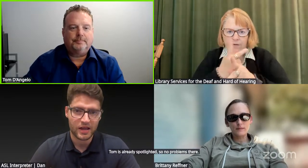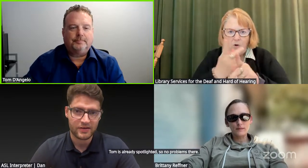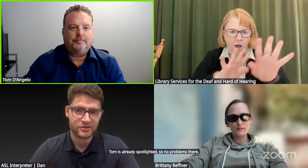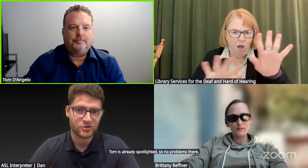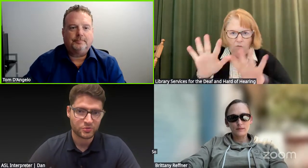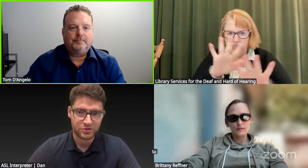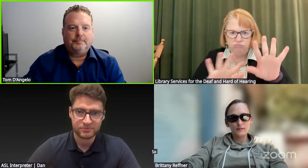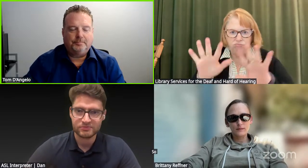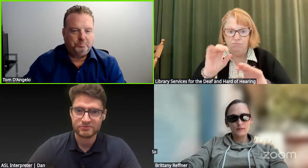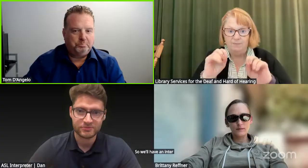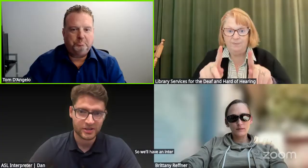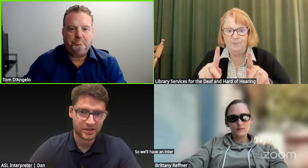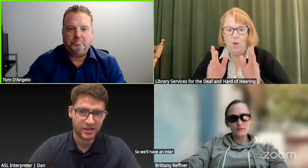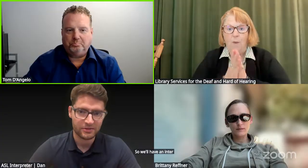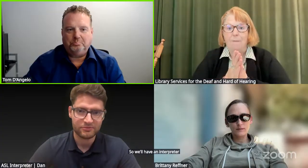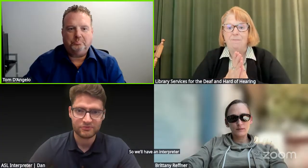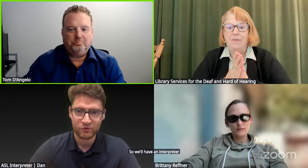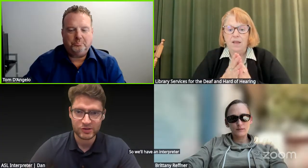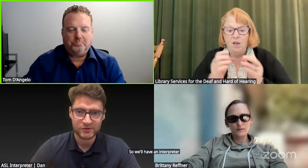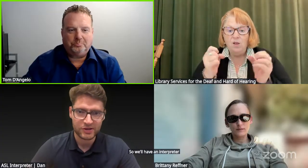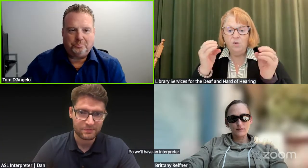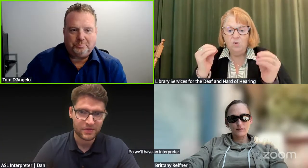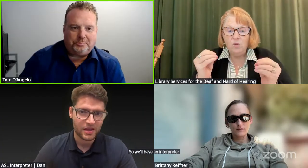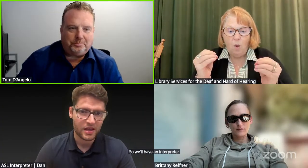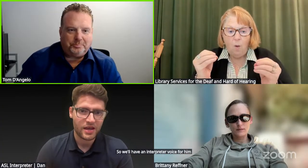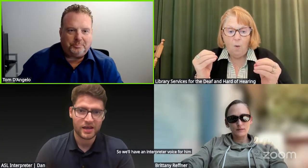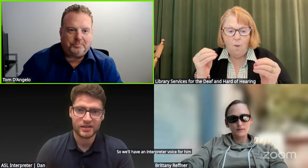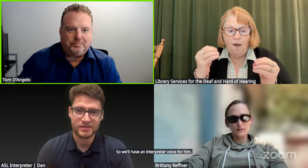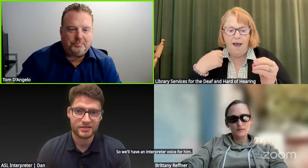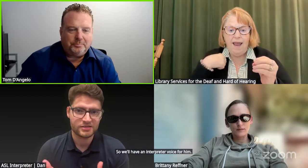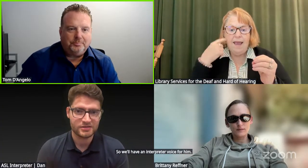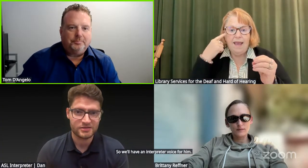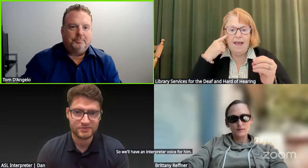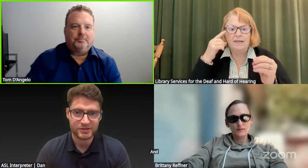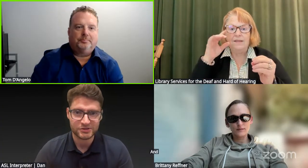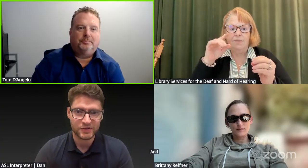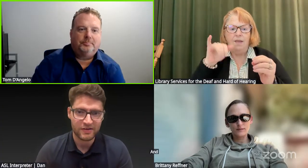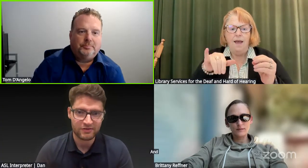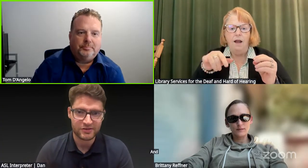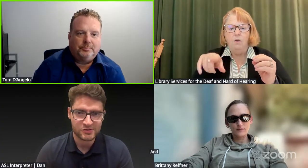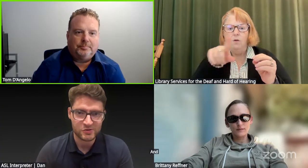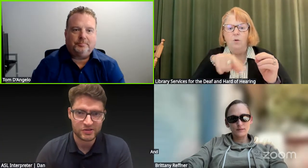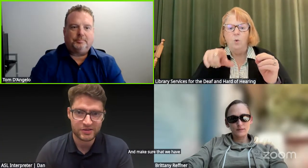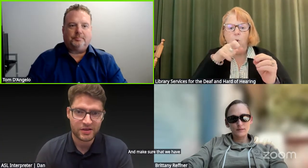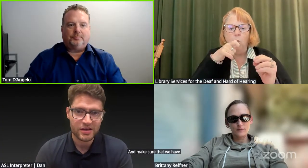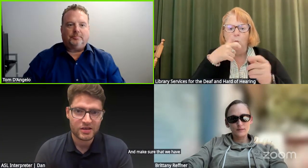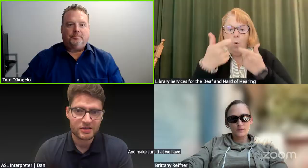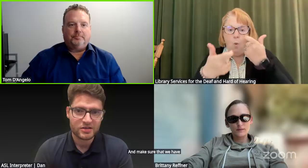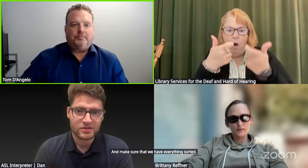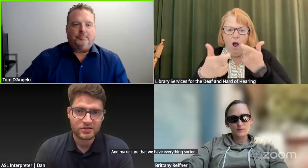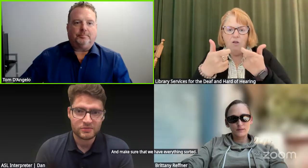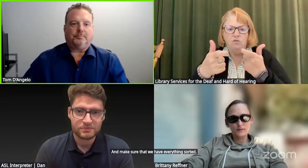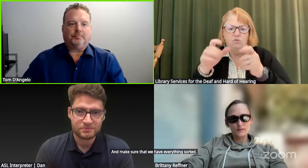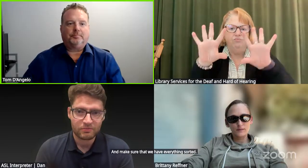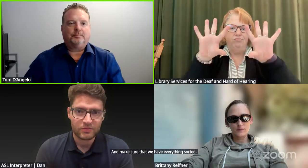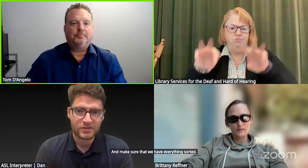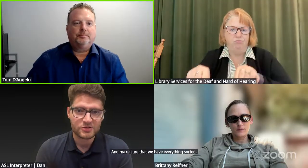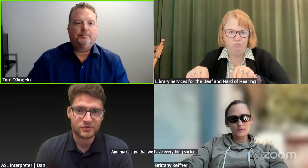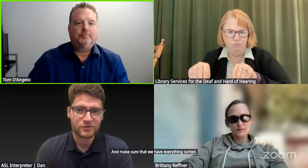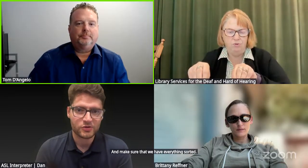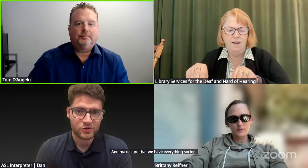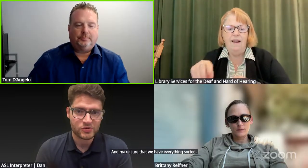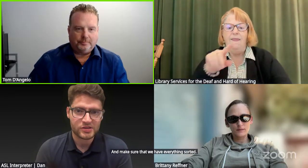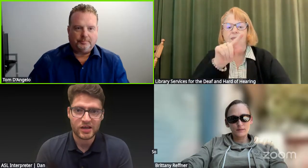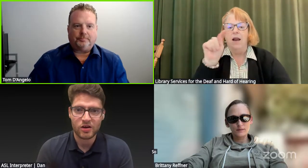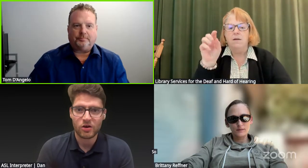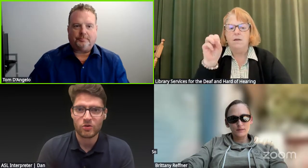So we'll have an interpreter voice for him and make sure that we have everything sorted. So